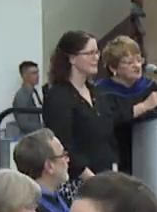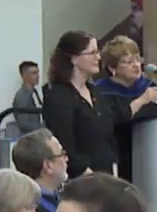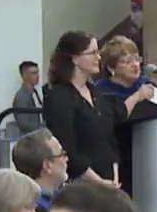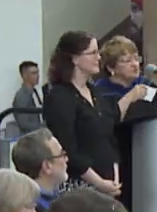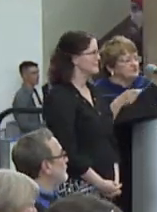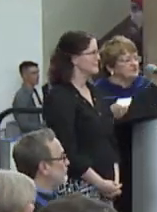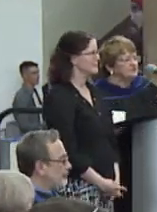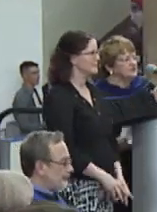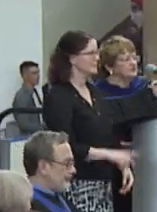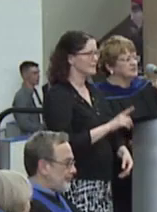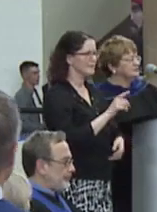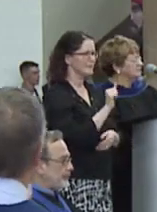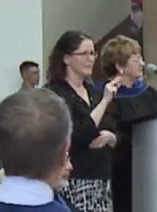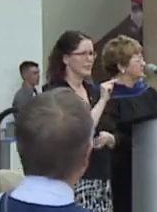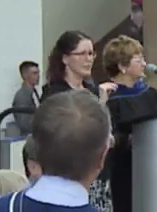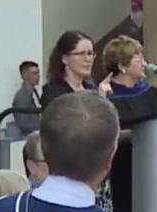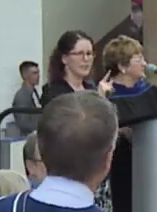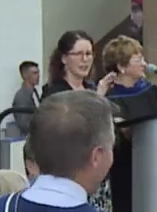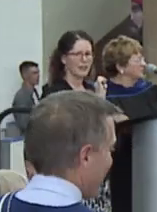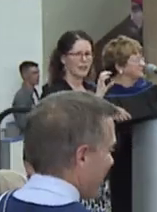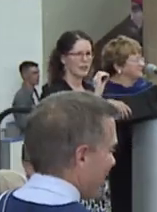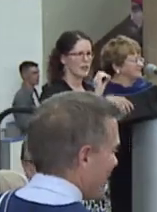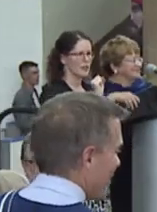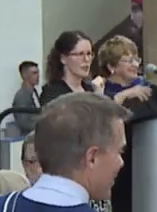Danielle Osborne.